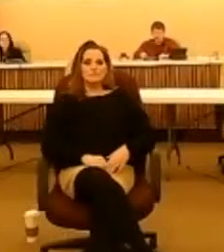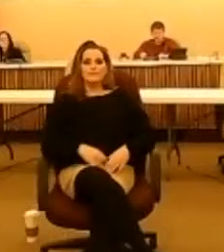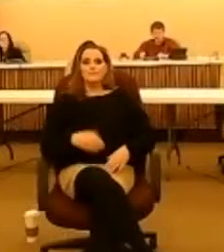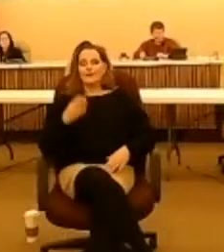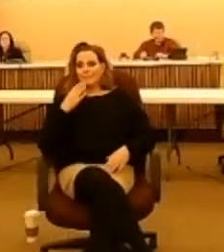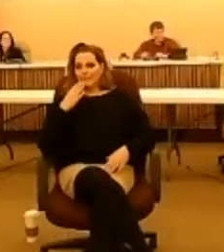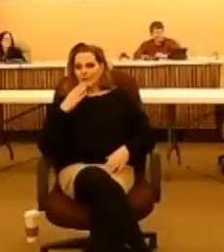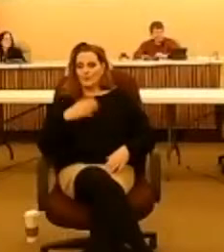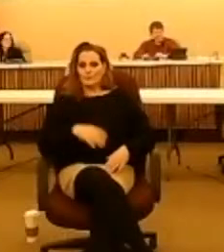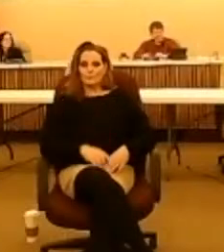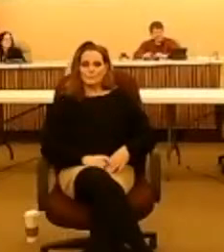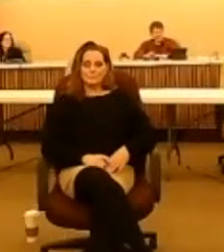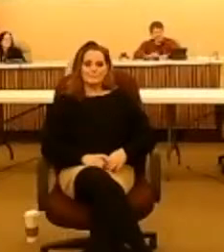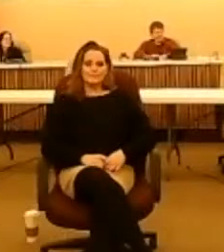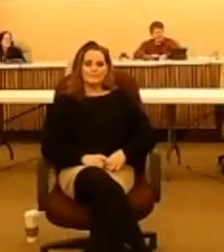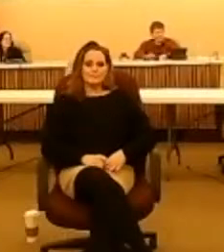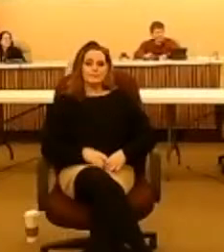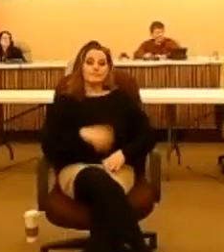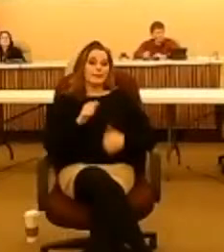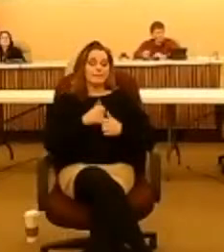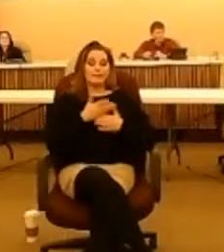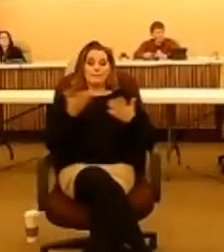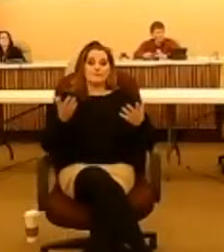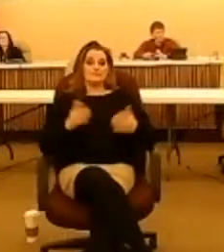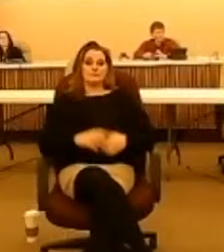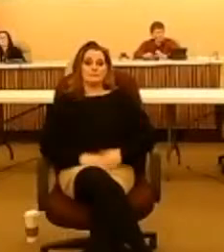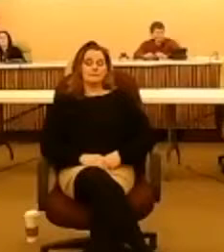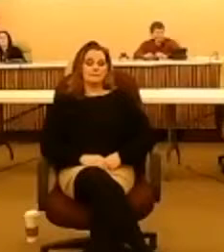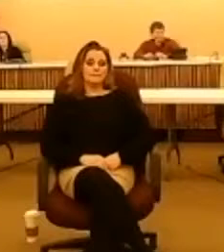Thank you. Anything else?